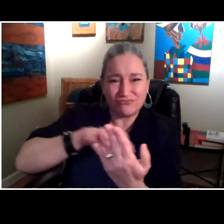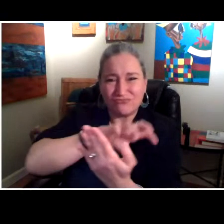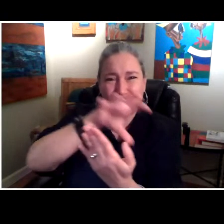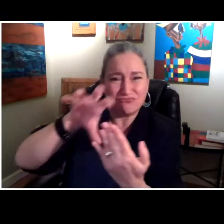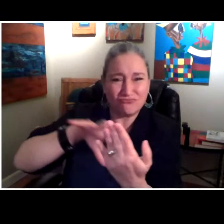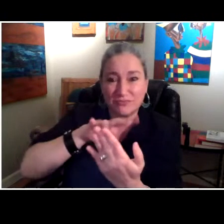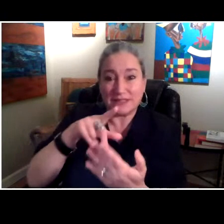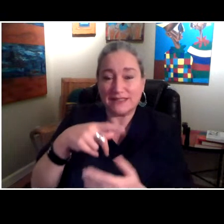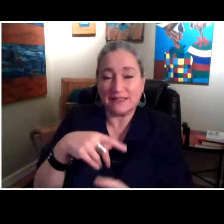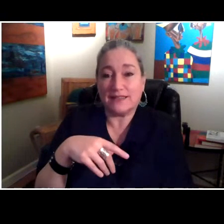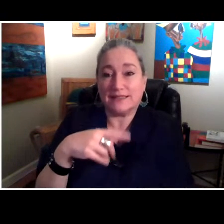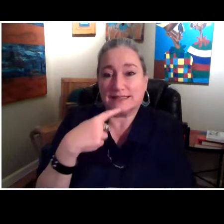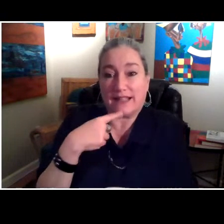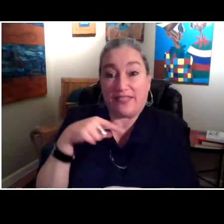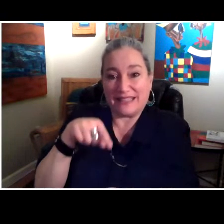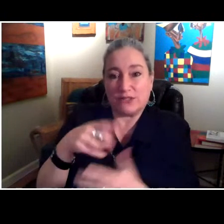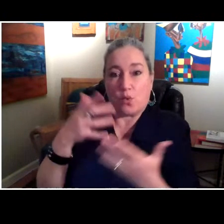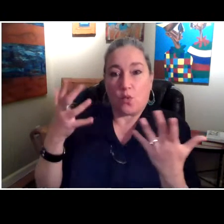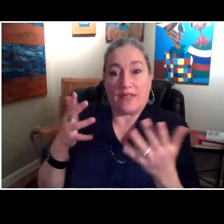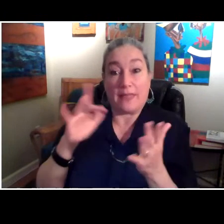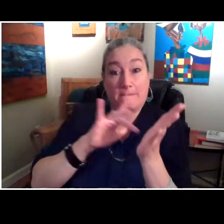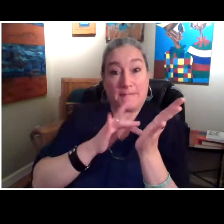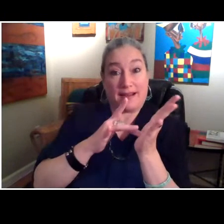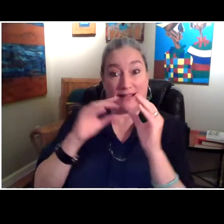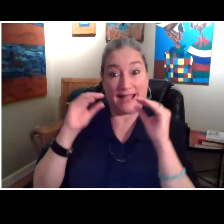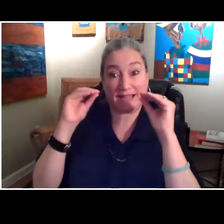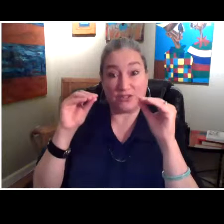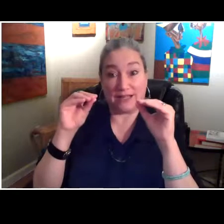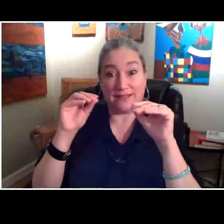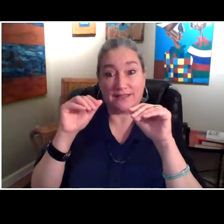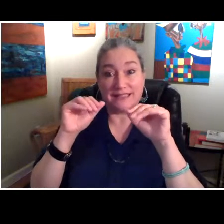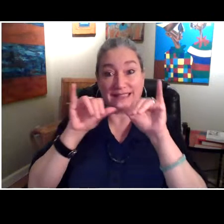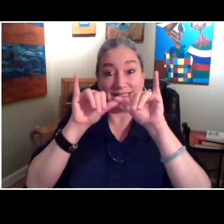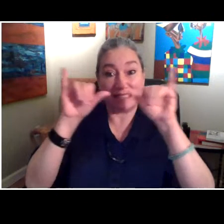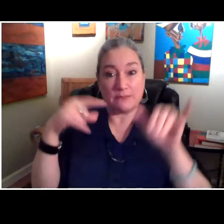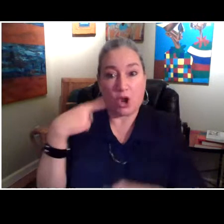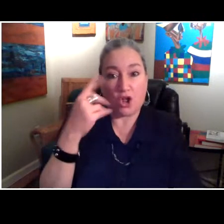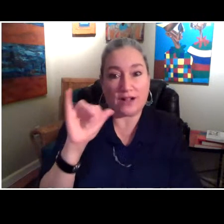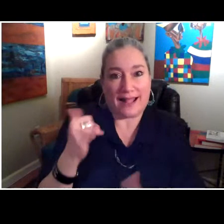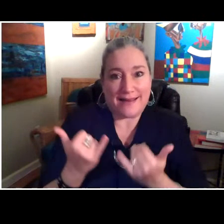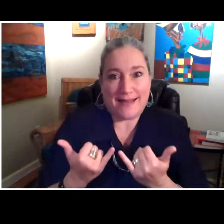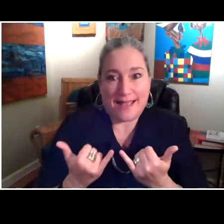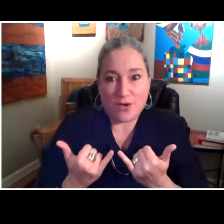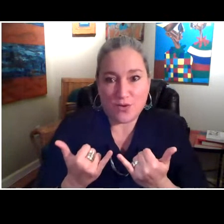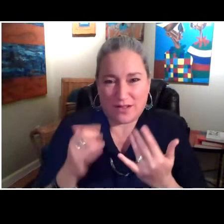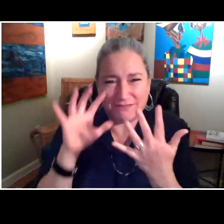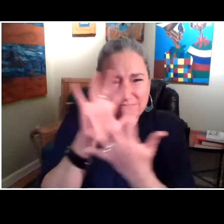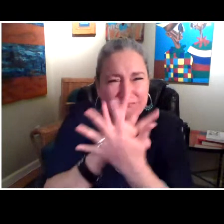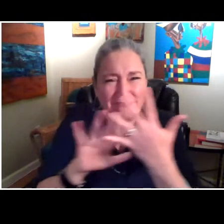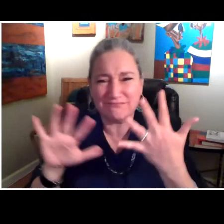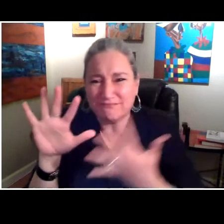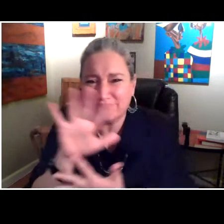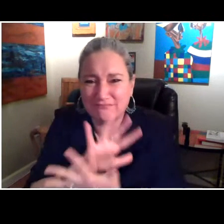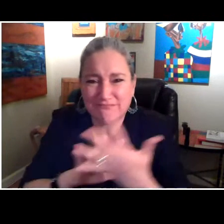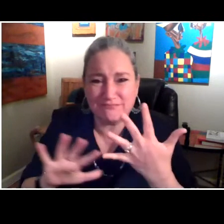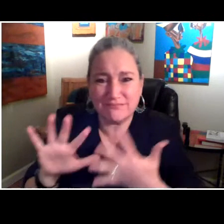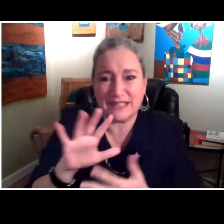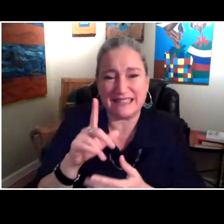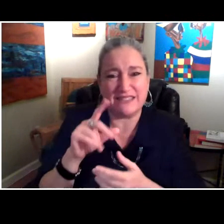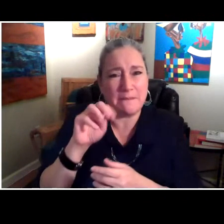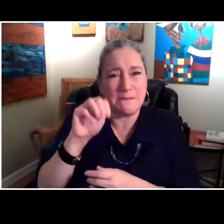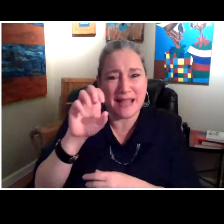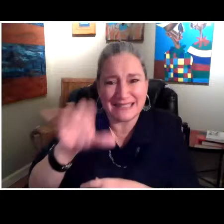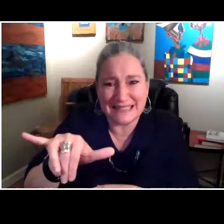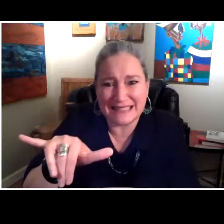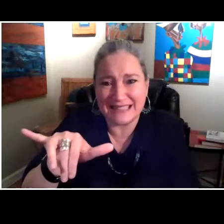art. Now, on the first side, it shows a confusing image. And this is what the medical and educational system looks